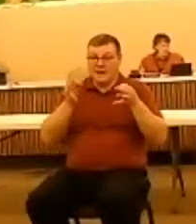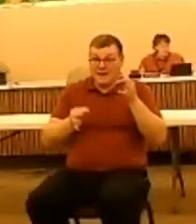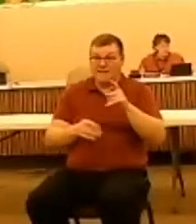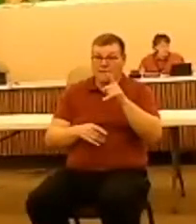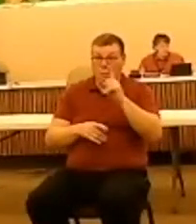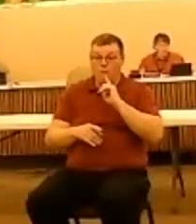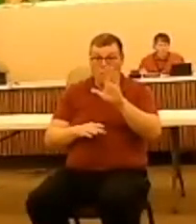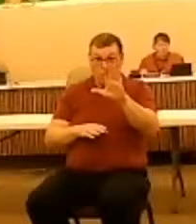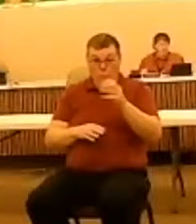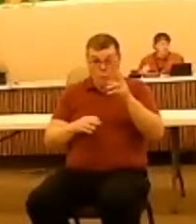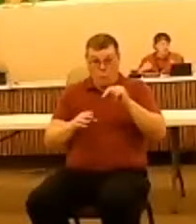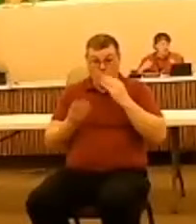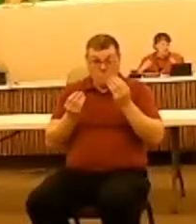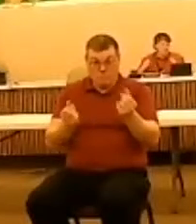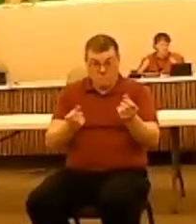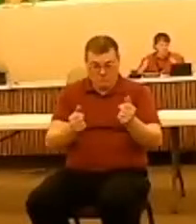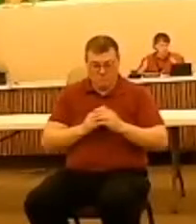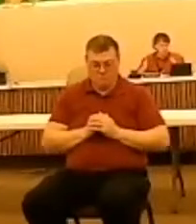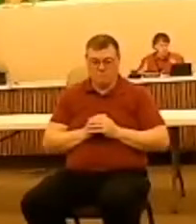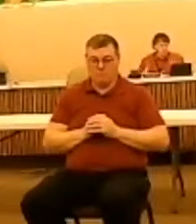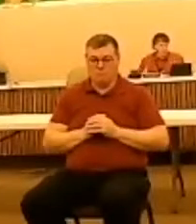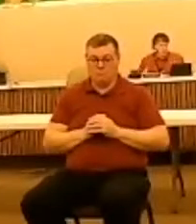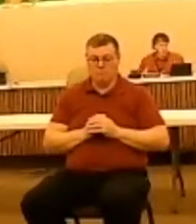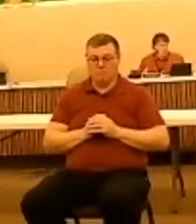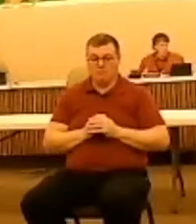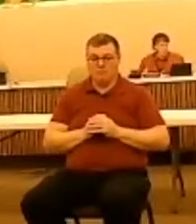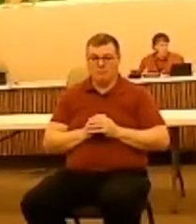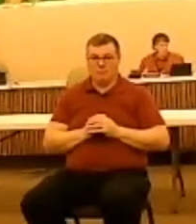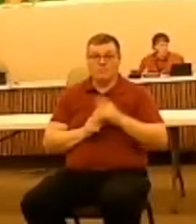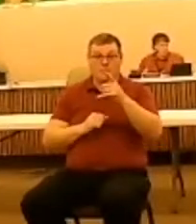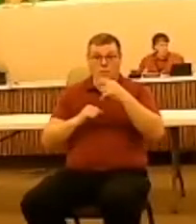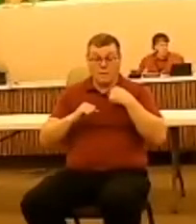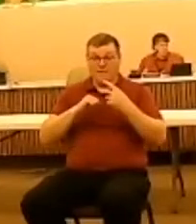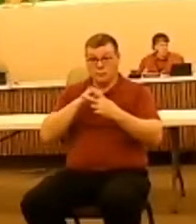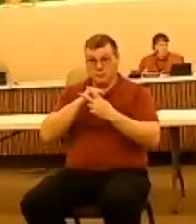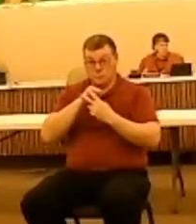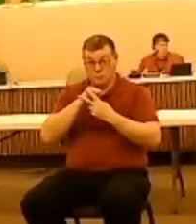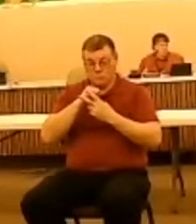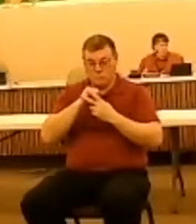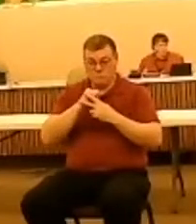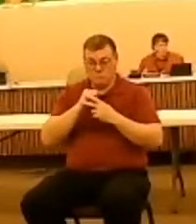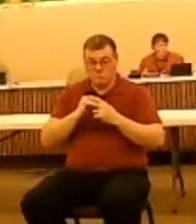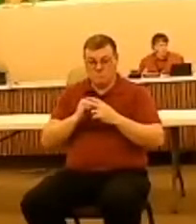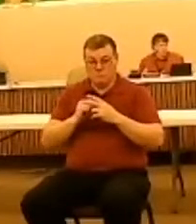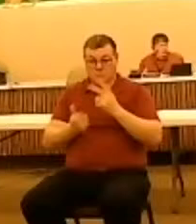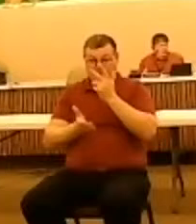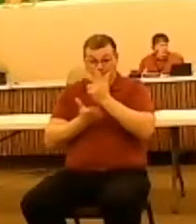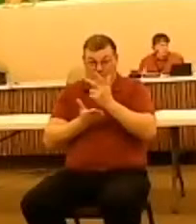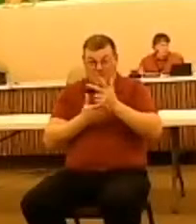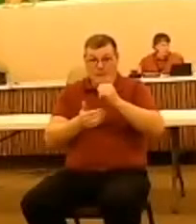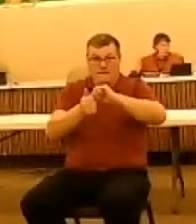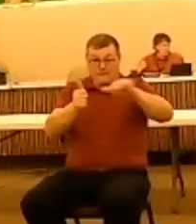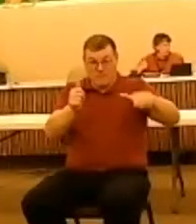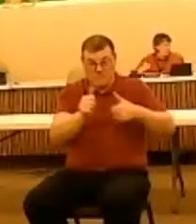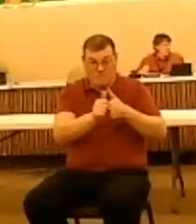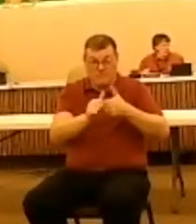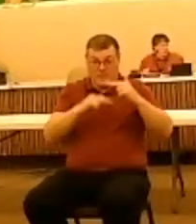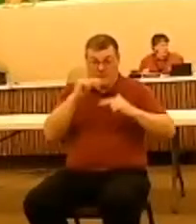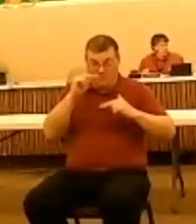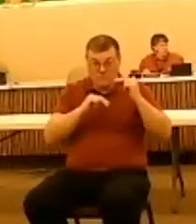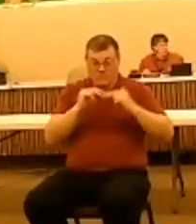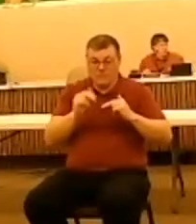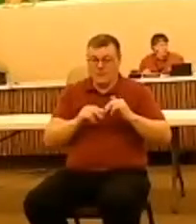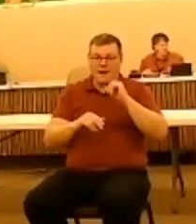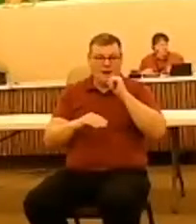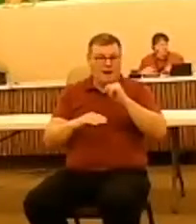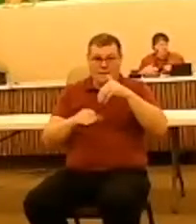own parcel, if you have storage of the vehicles behind the building, so it's not